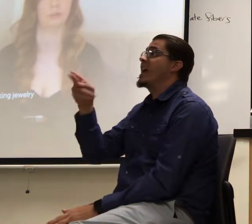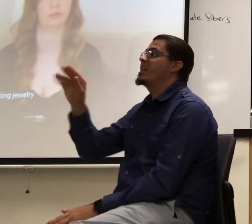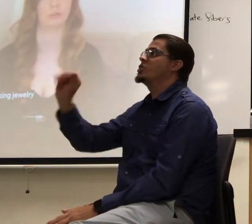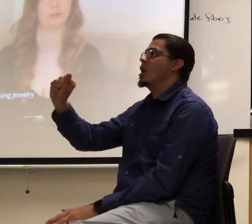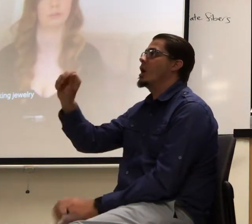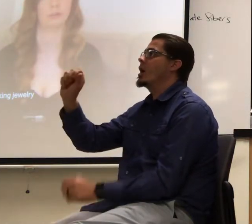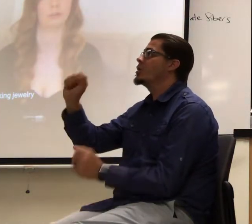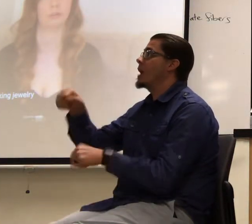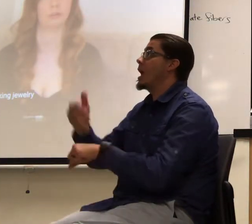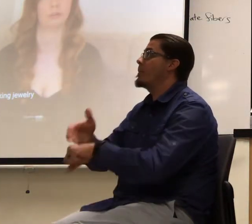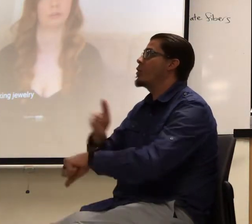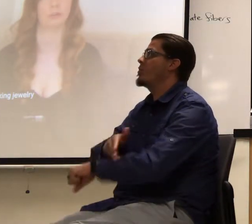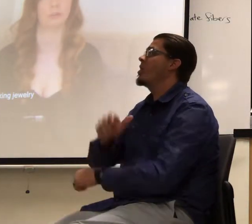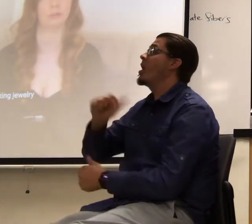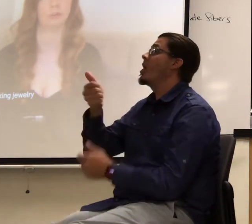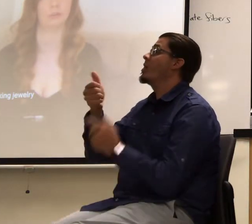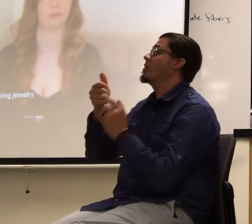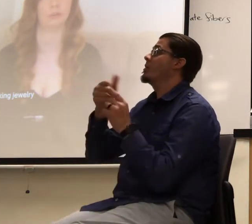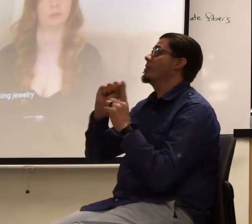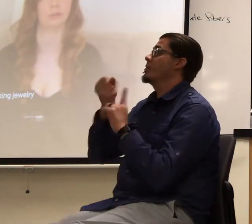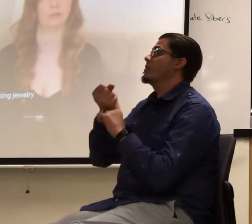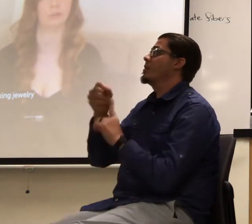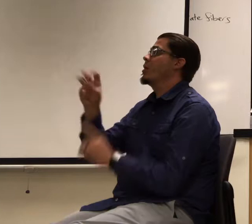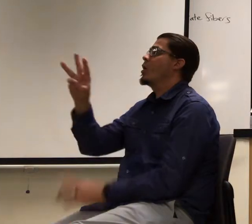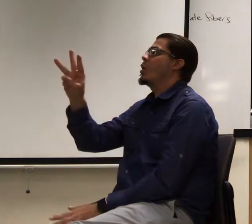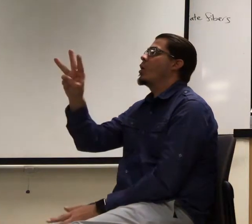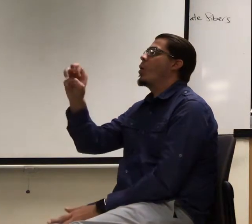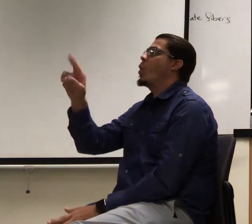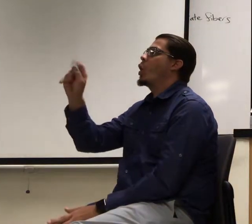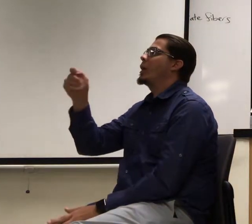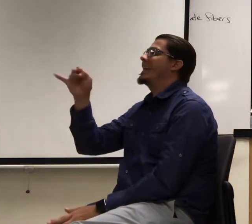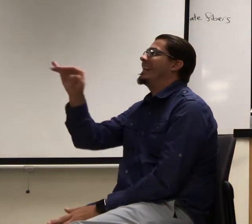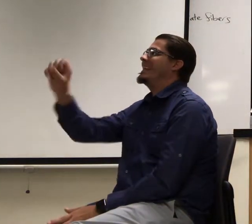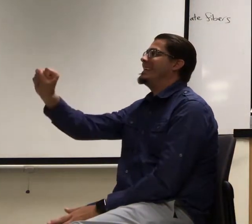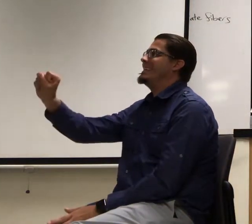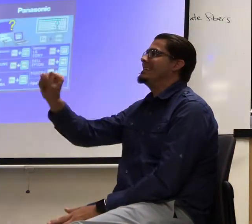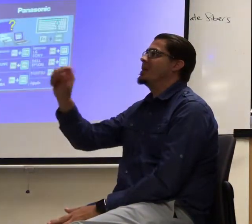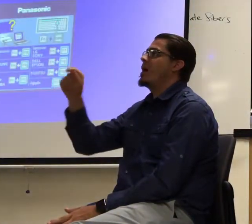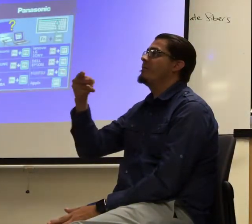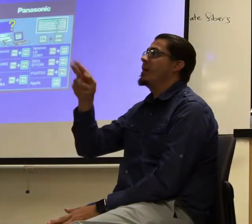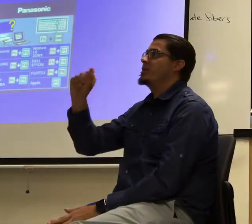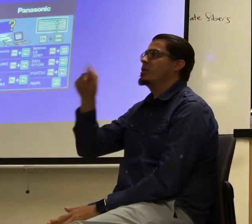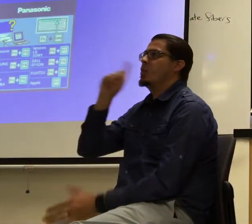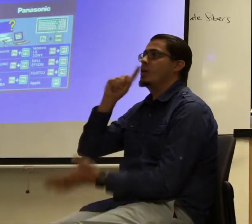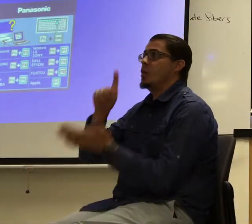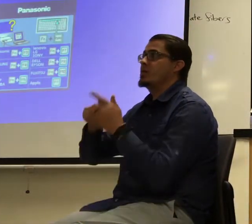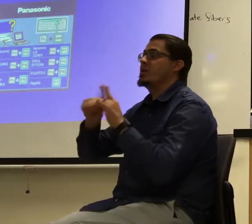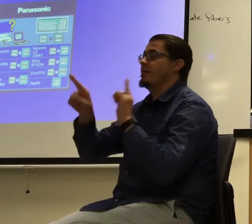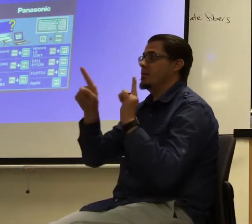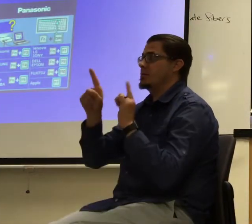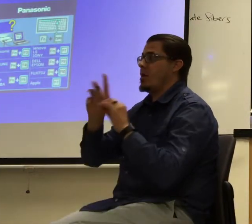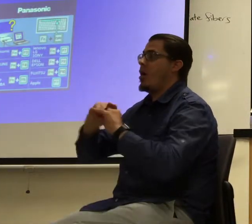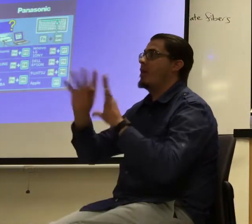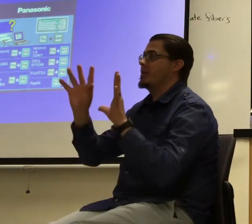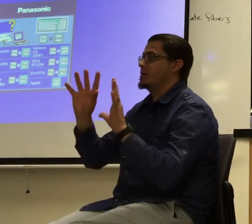other case, I'm going to show you Wernicke's aphasia. You'll see the difference. It's very obvious. Word salad.